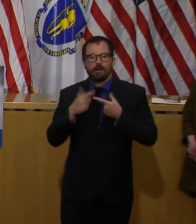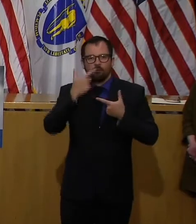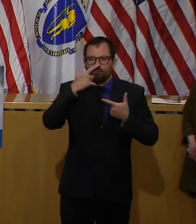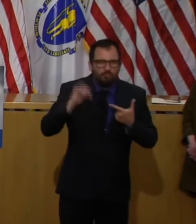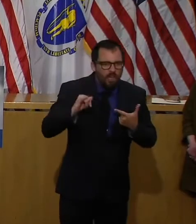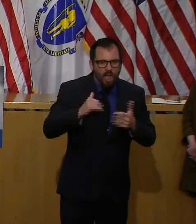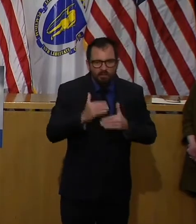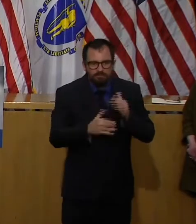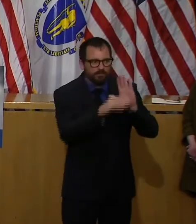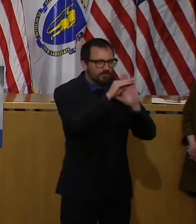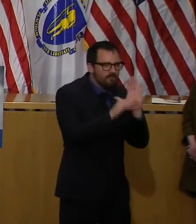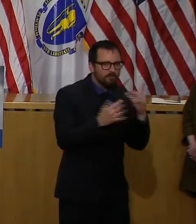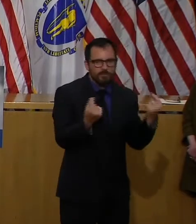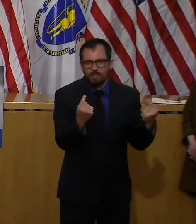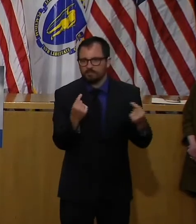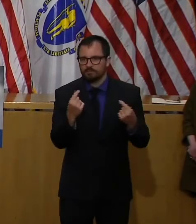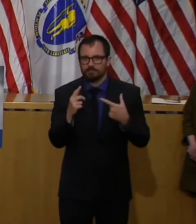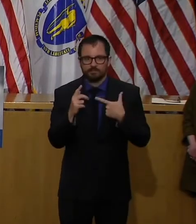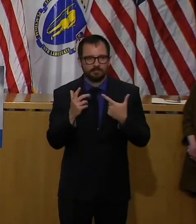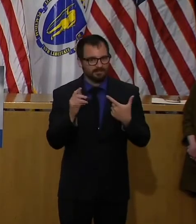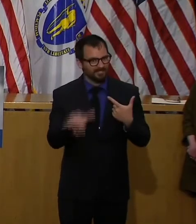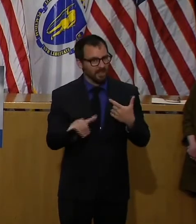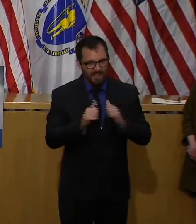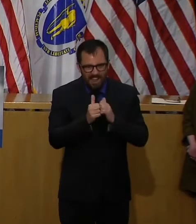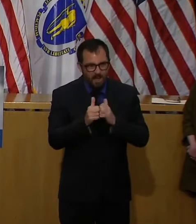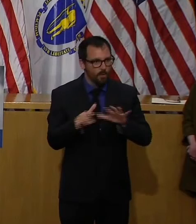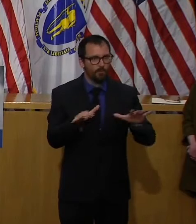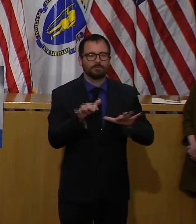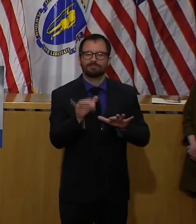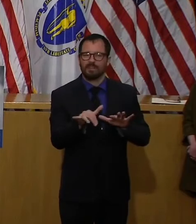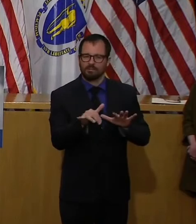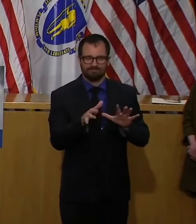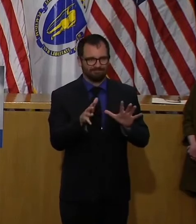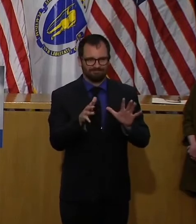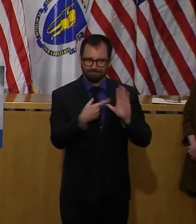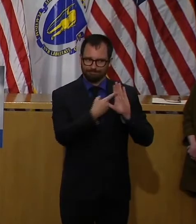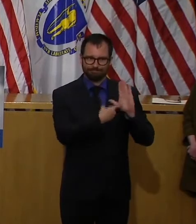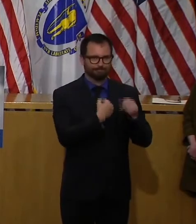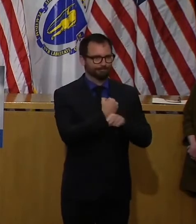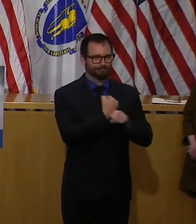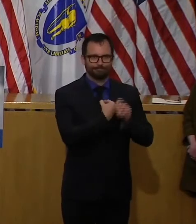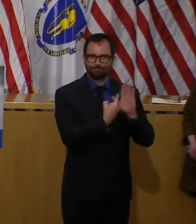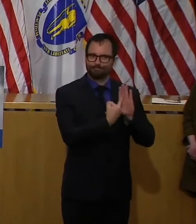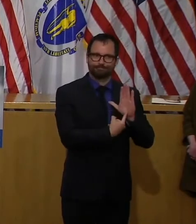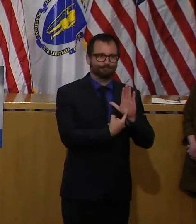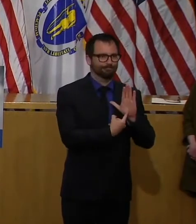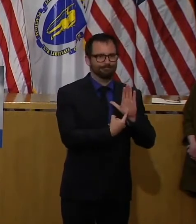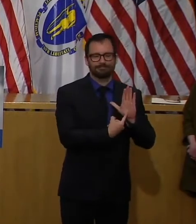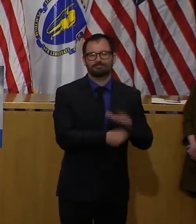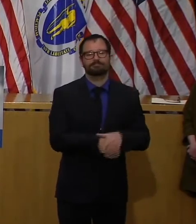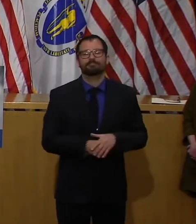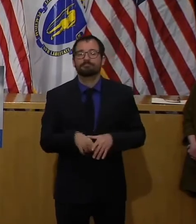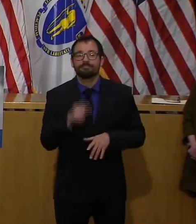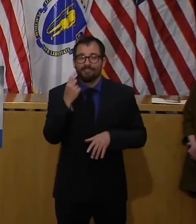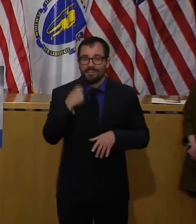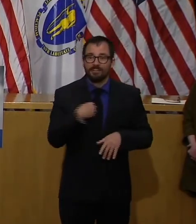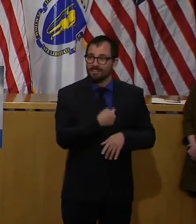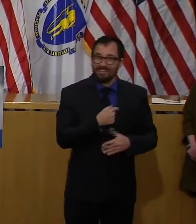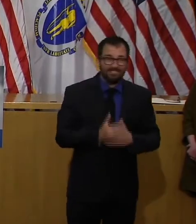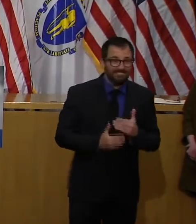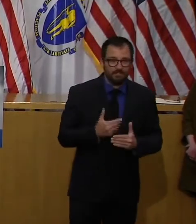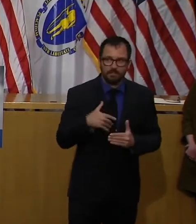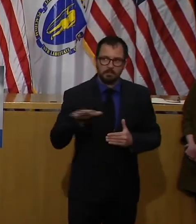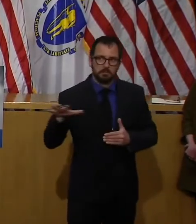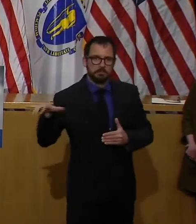look a lot like what happens in other places. But the timing associated with this stuff is going to be driven by where we are